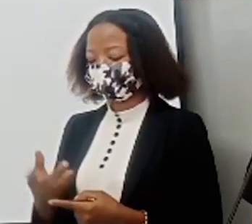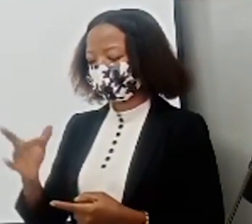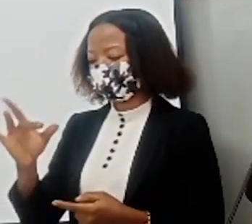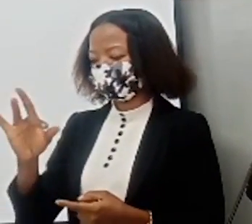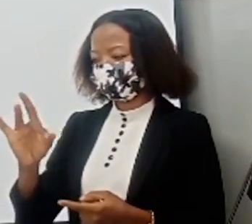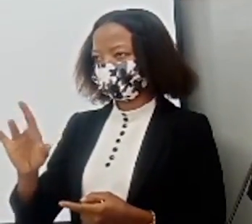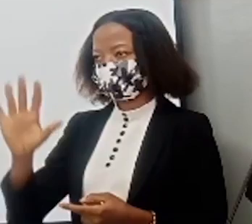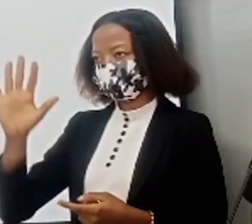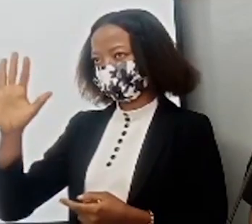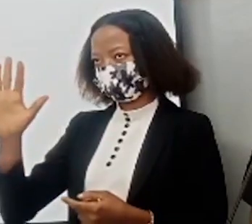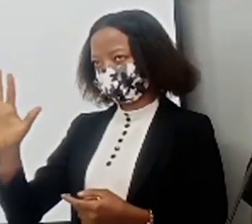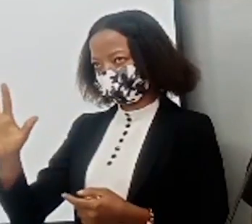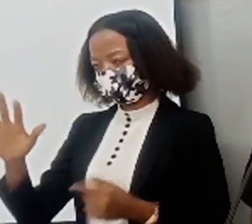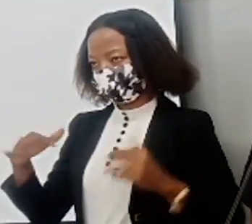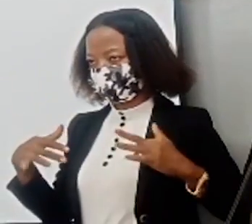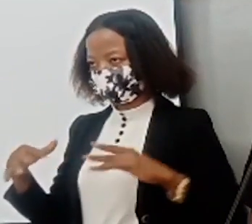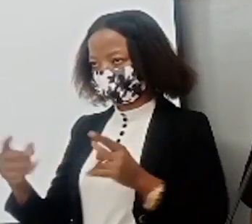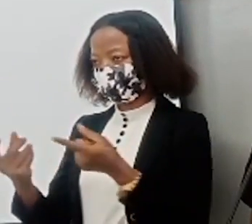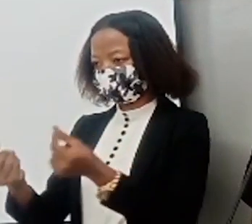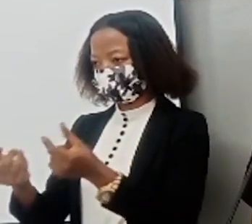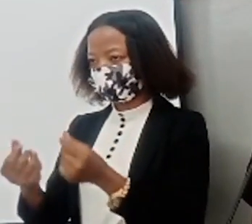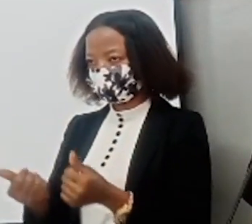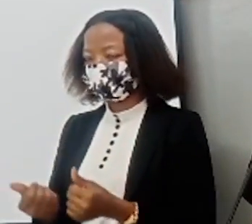65-85% transmissibility.